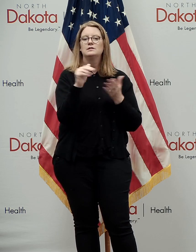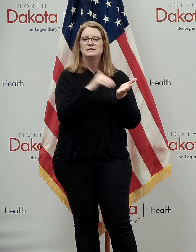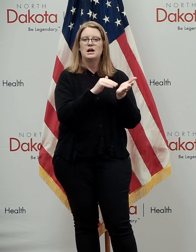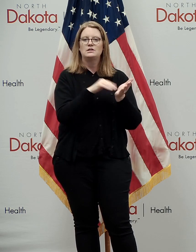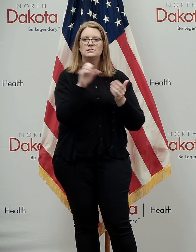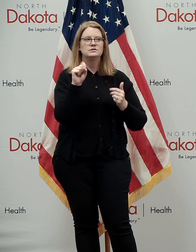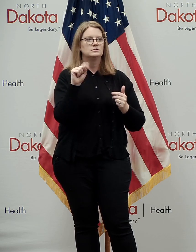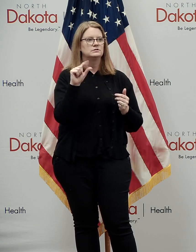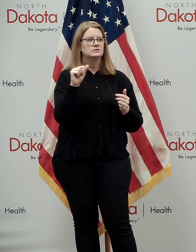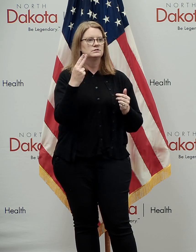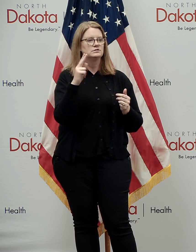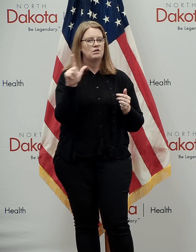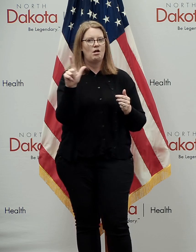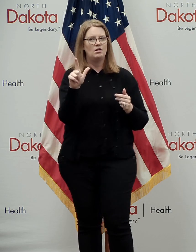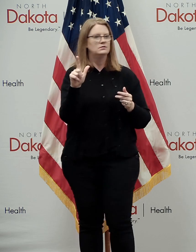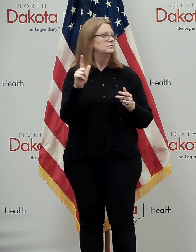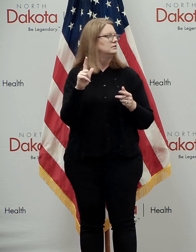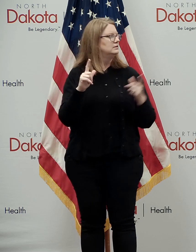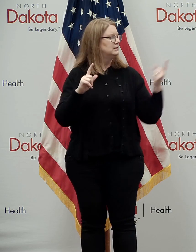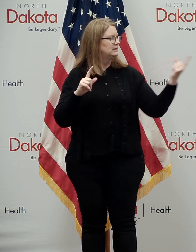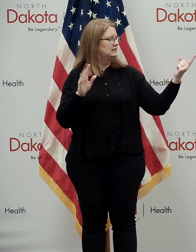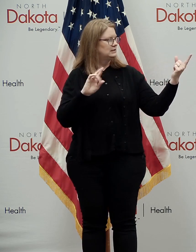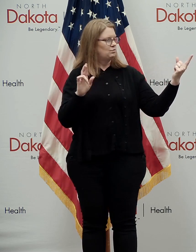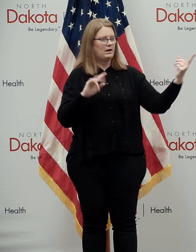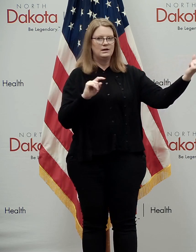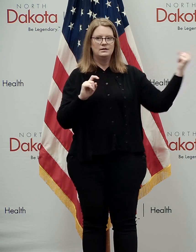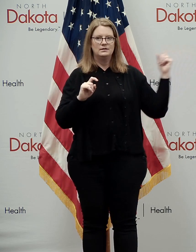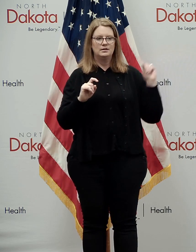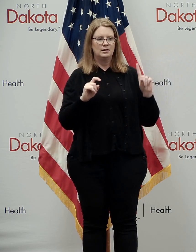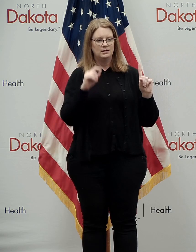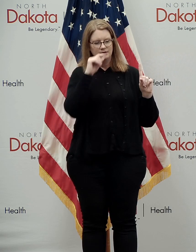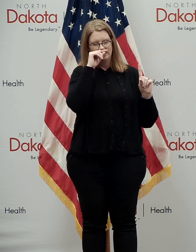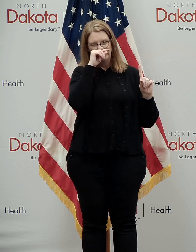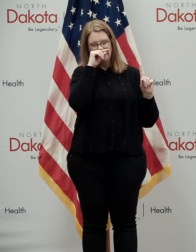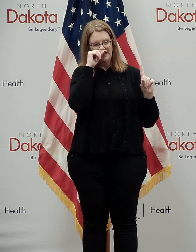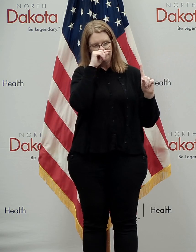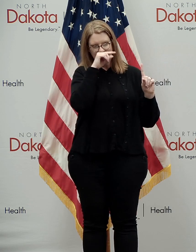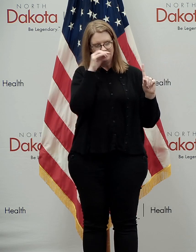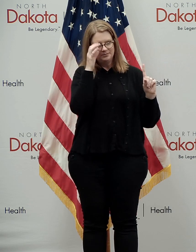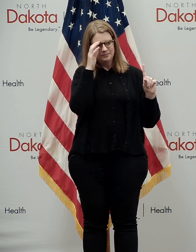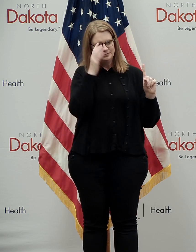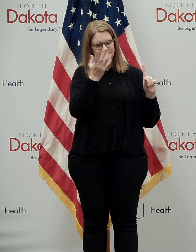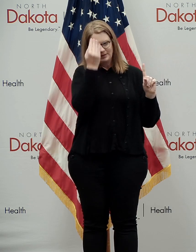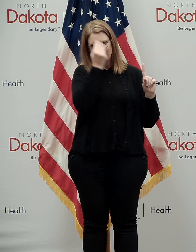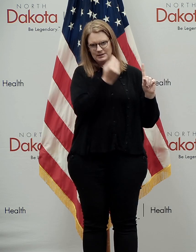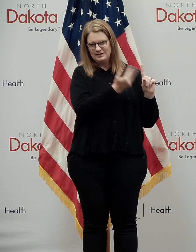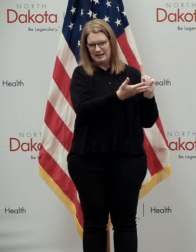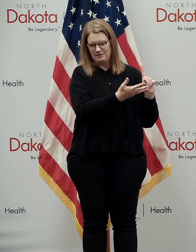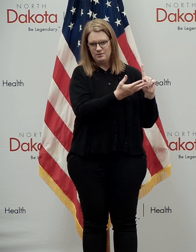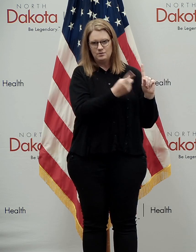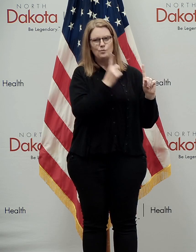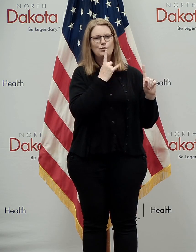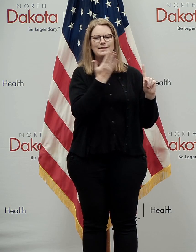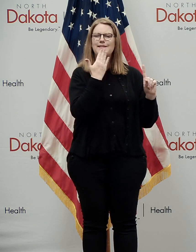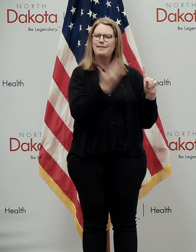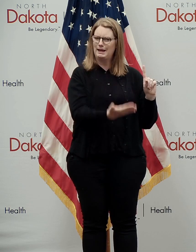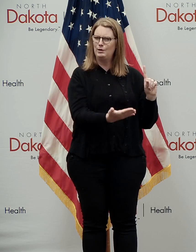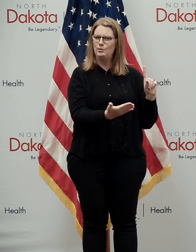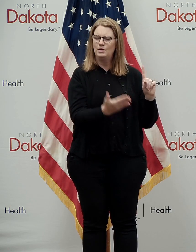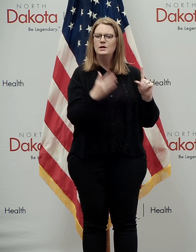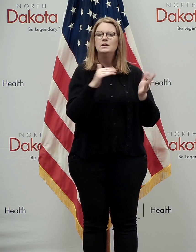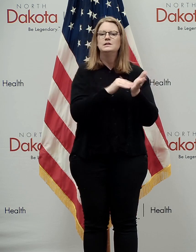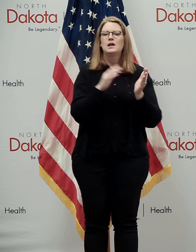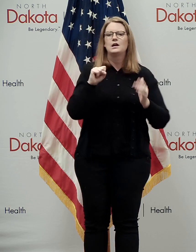Dr. Stahl gets ready to step up here, I do want to say to him, mention of gratitude.